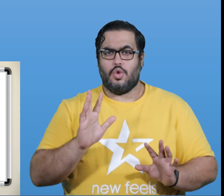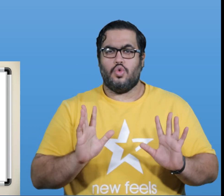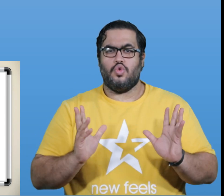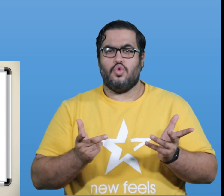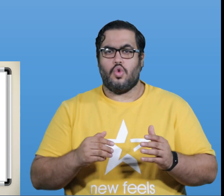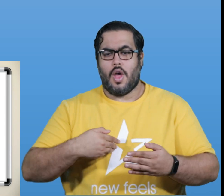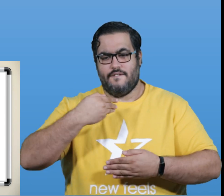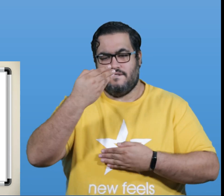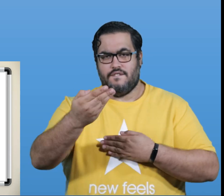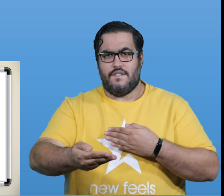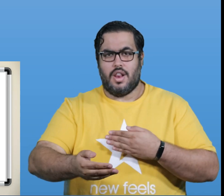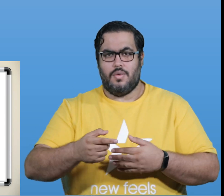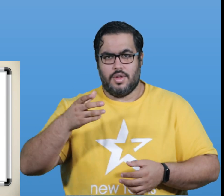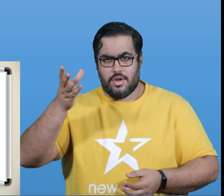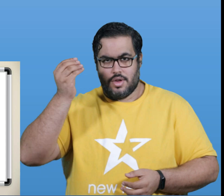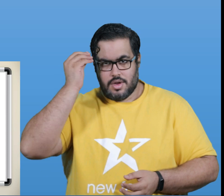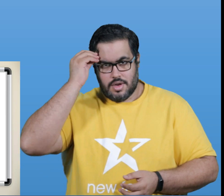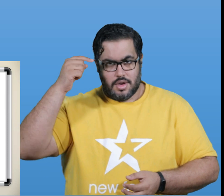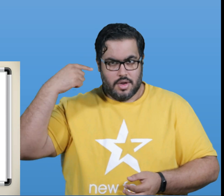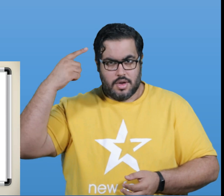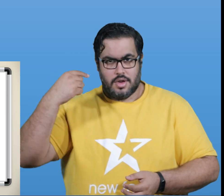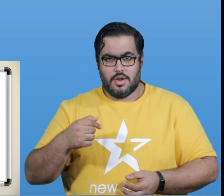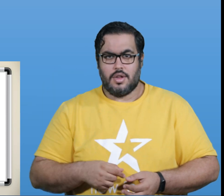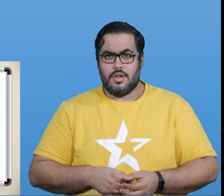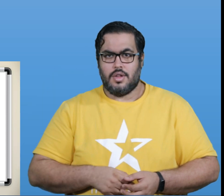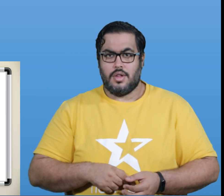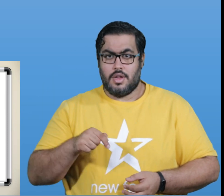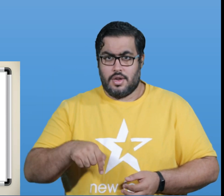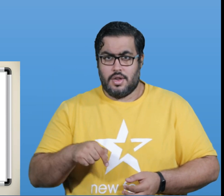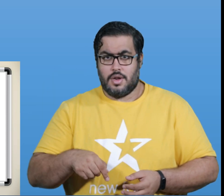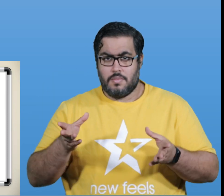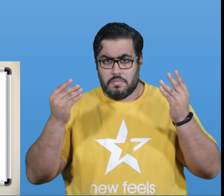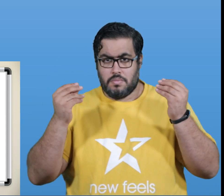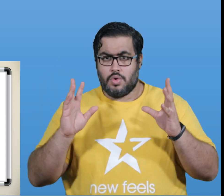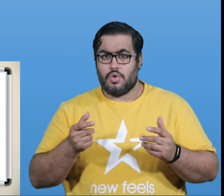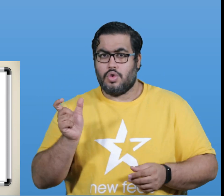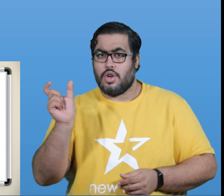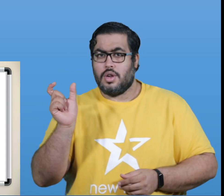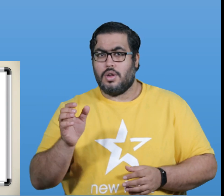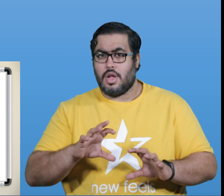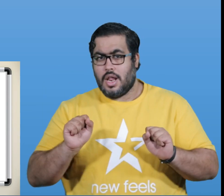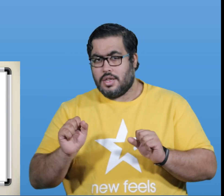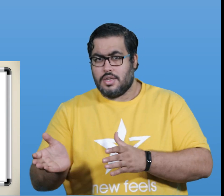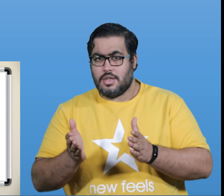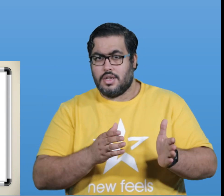means the following. Try to remember. Okay, good job. Now we practiced a few vocabulary items. Now let's go along with the